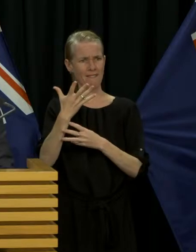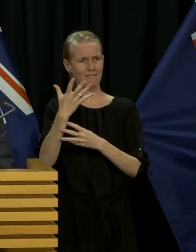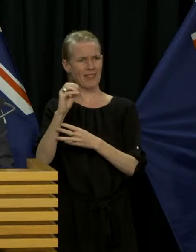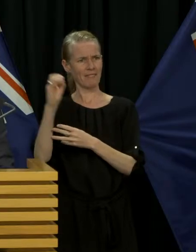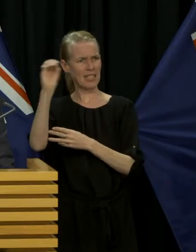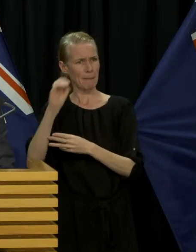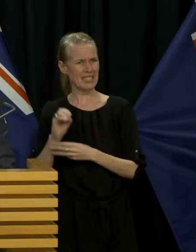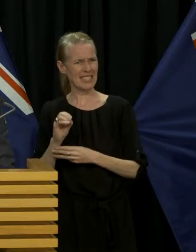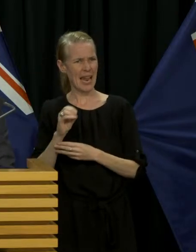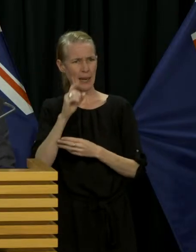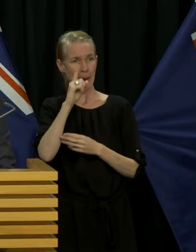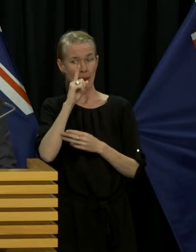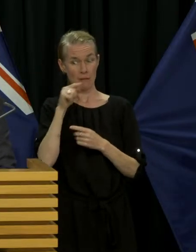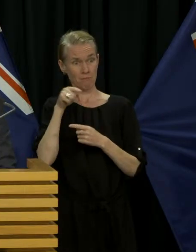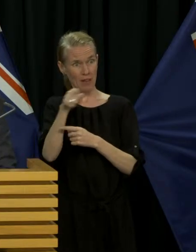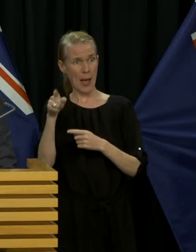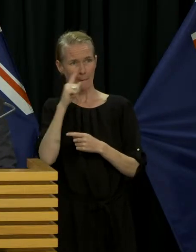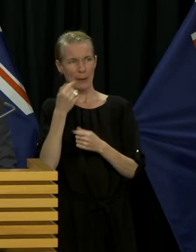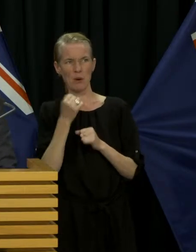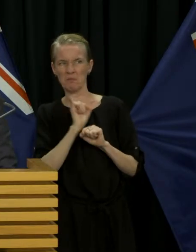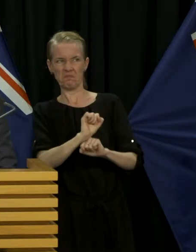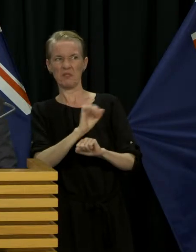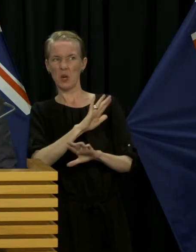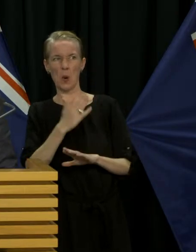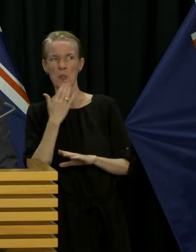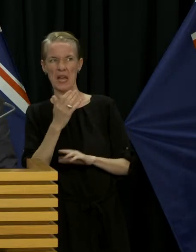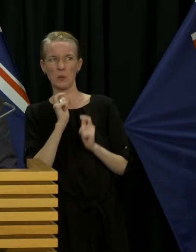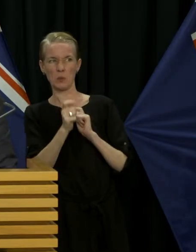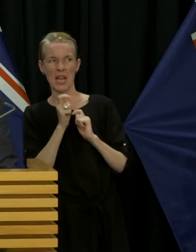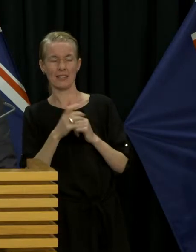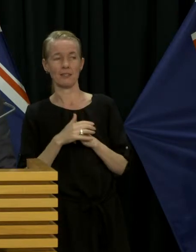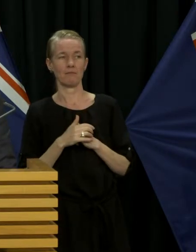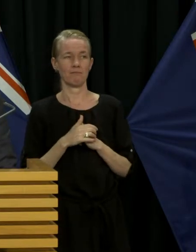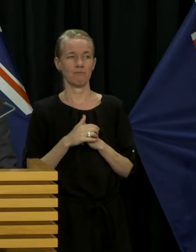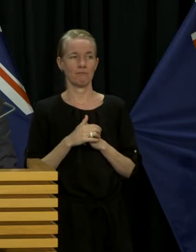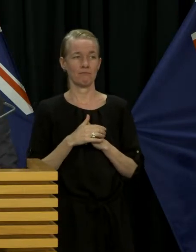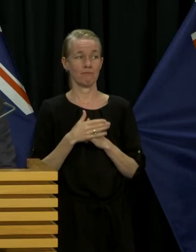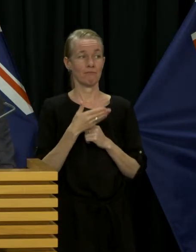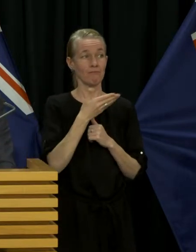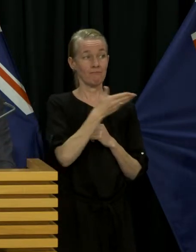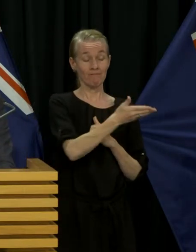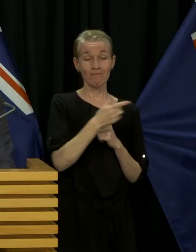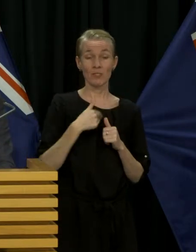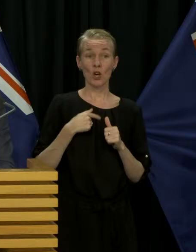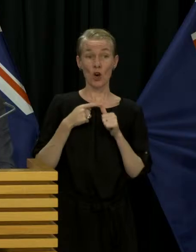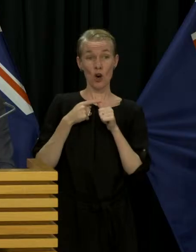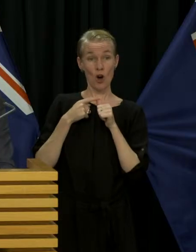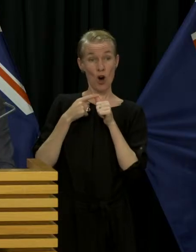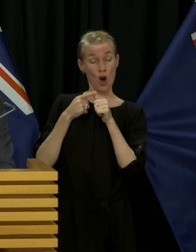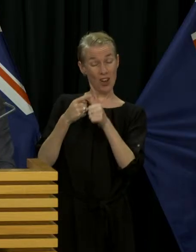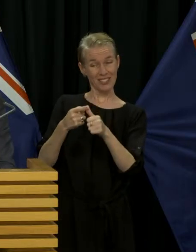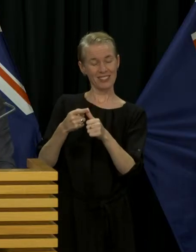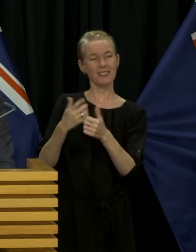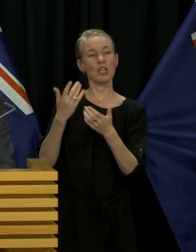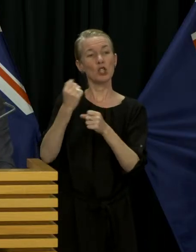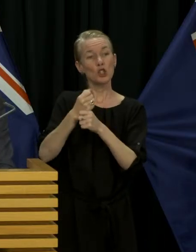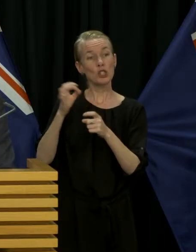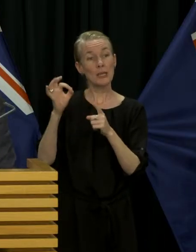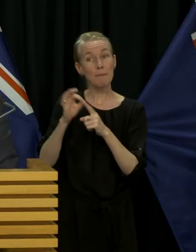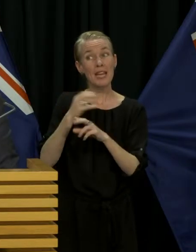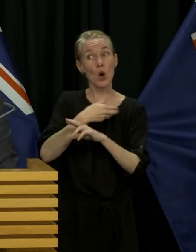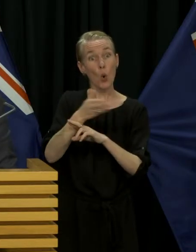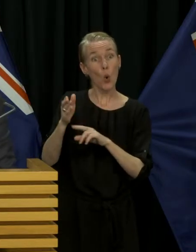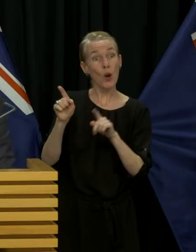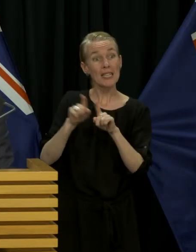the 50% reporting that people are refusing, sometimes it's only 1 in 10, and for some of them it's most. So there was a very wide range